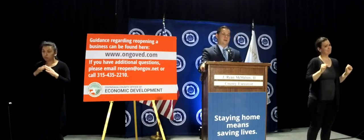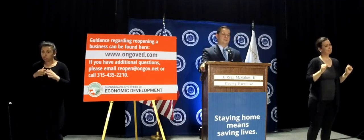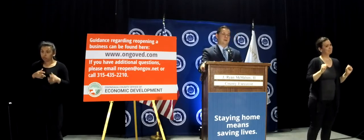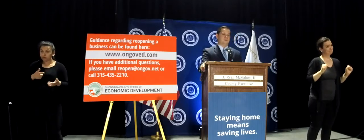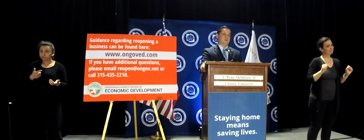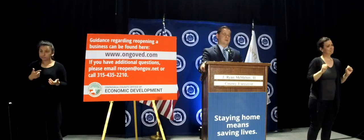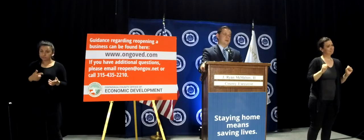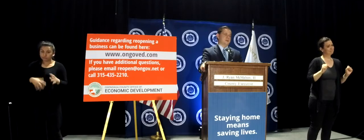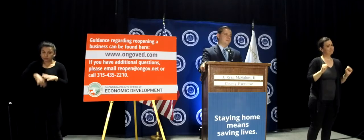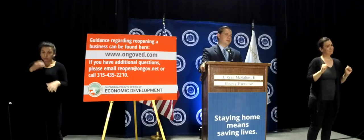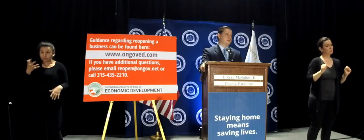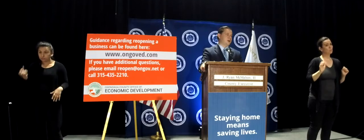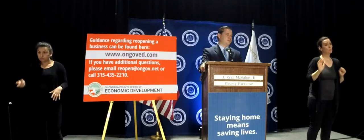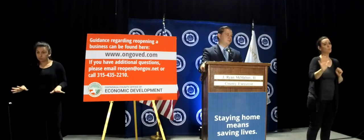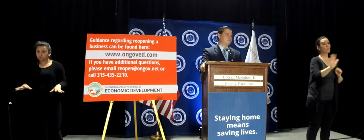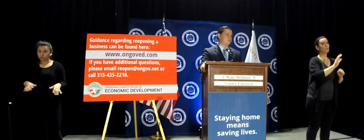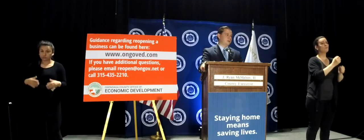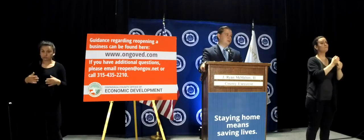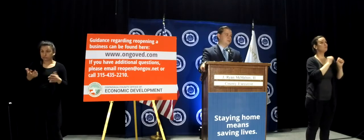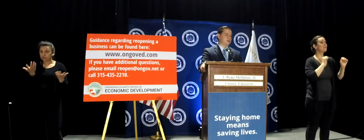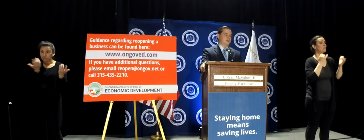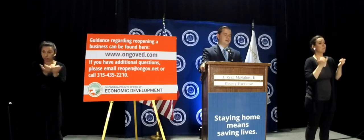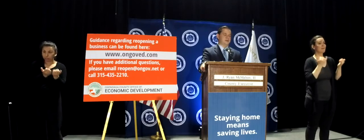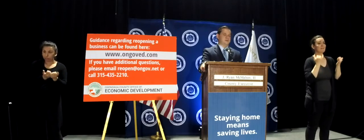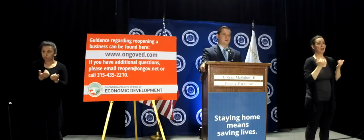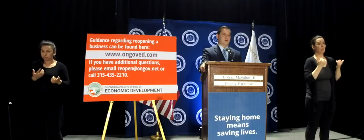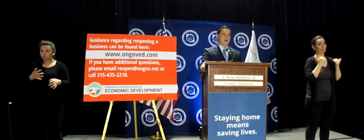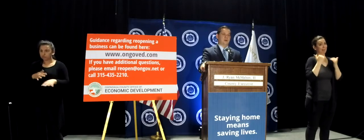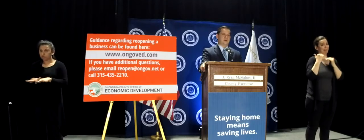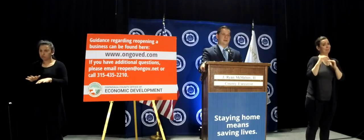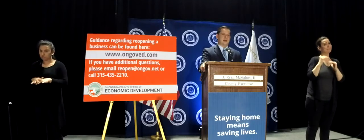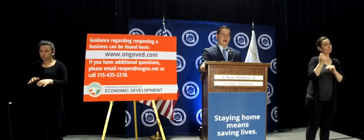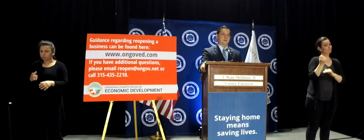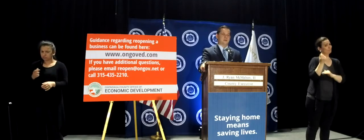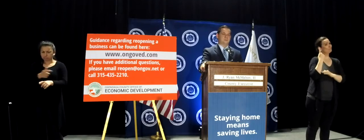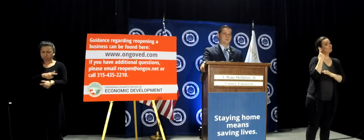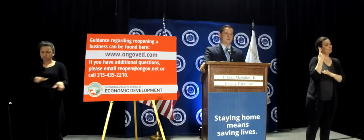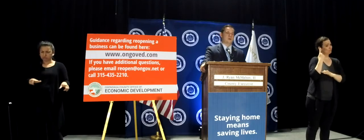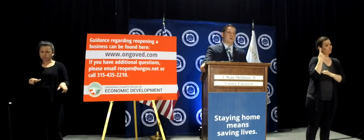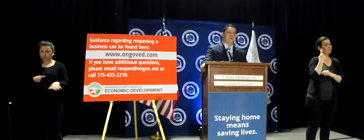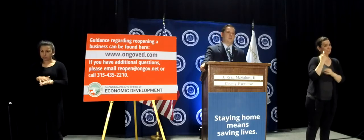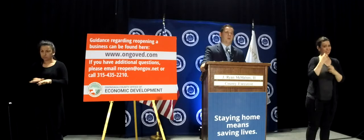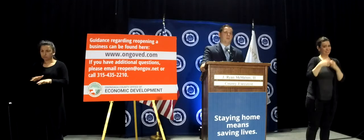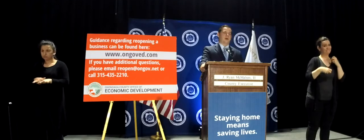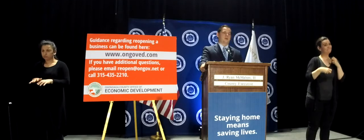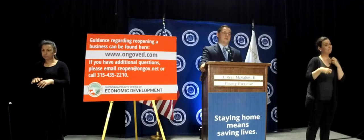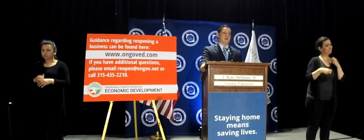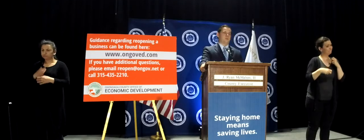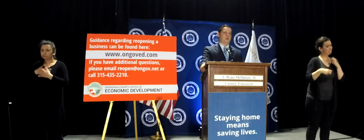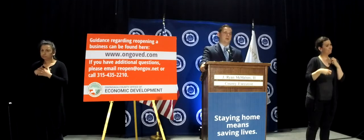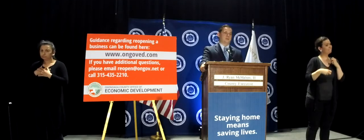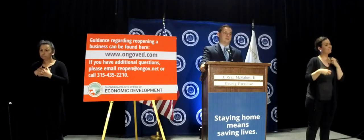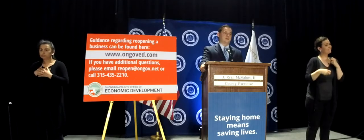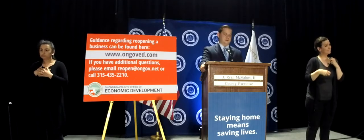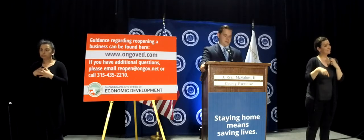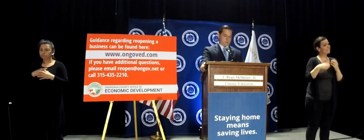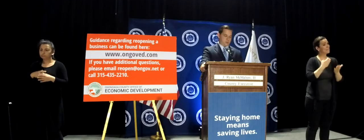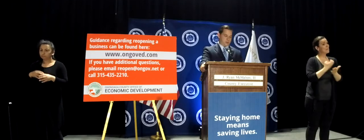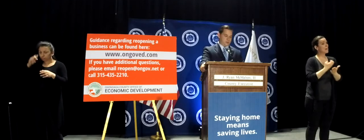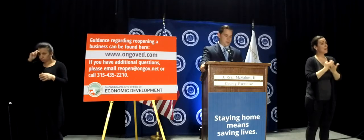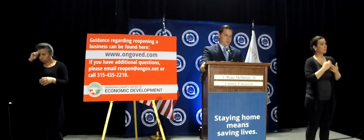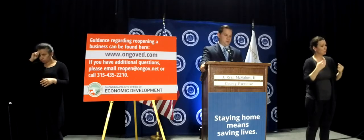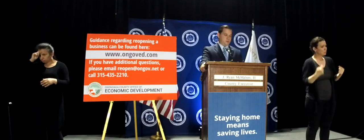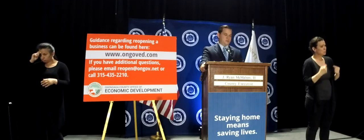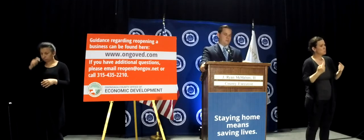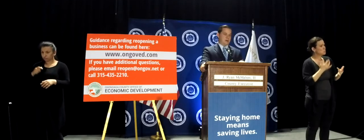they're limited, feels like, and it's tough, and it's hurting us economically, from a public health standpoint and a mental health